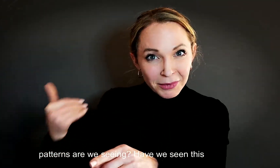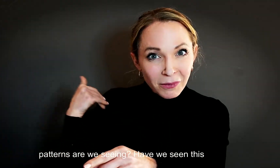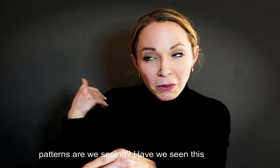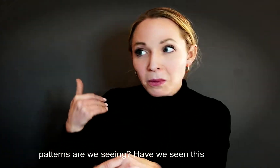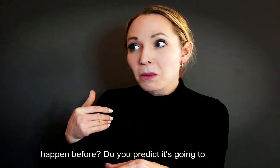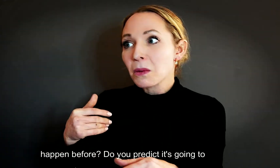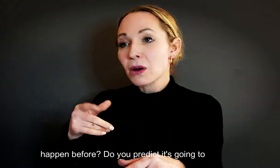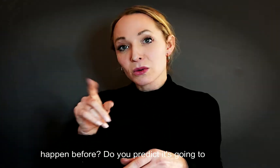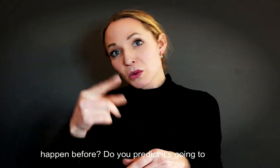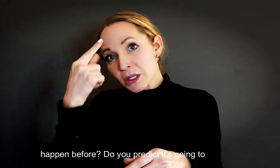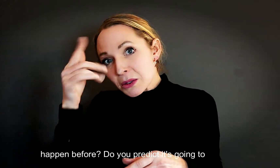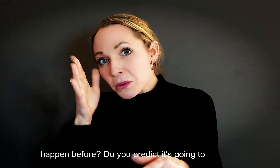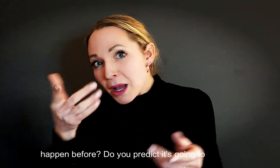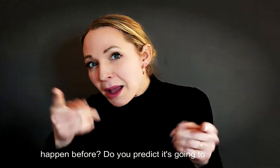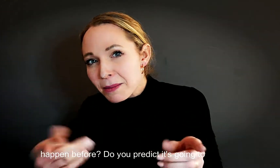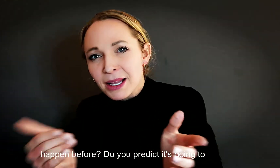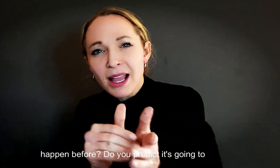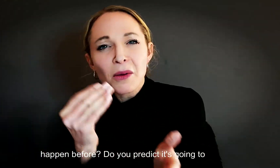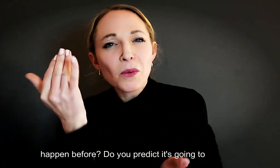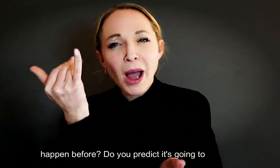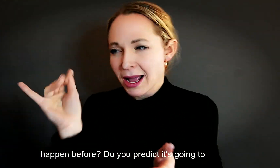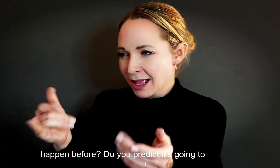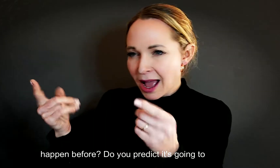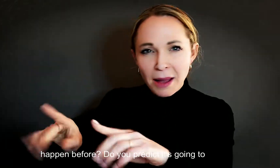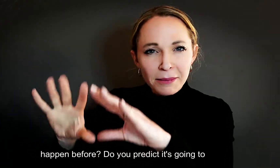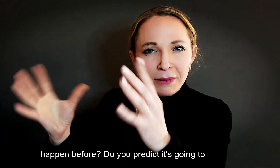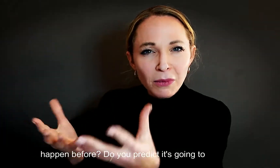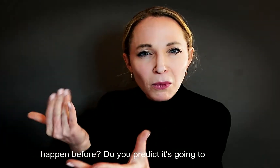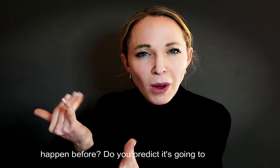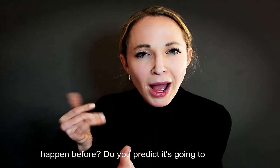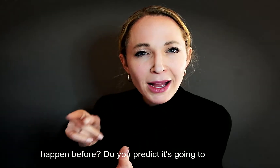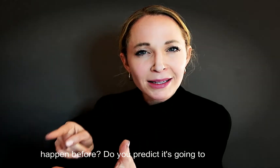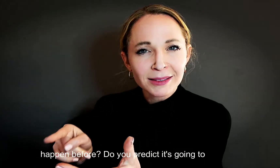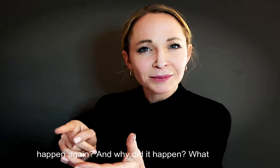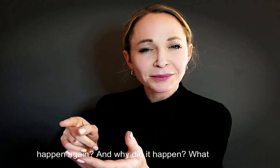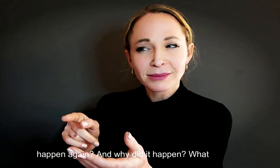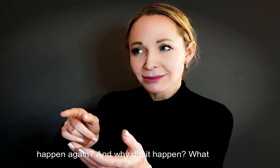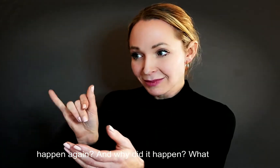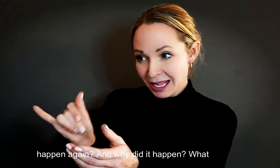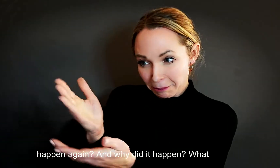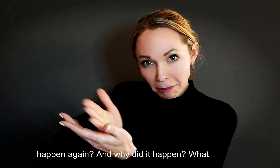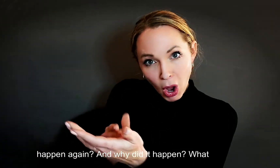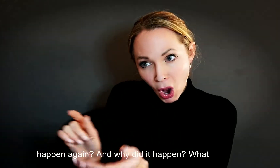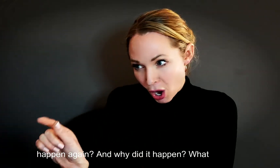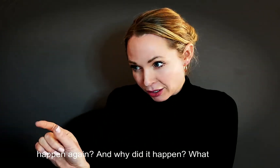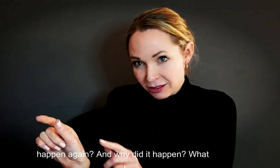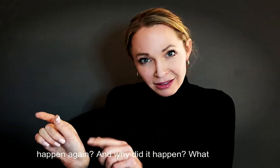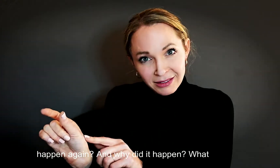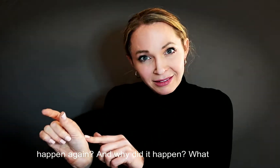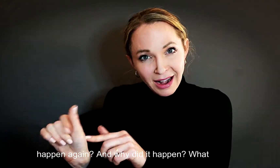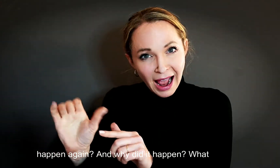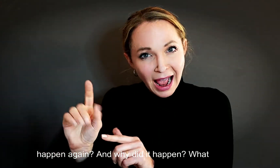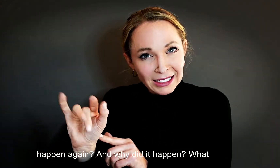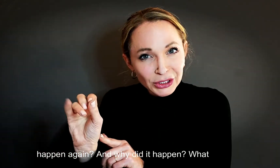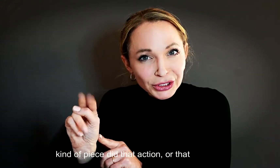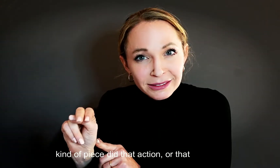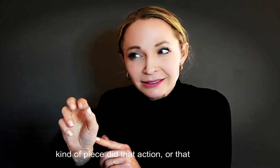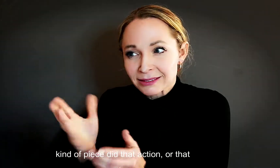seen this happen before? Do you predict it's going to happen again? And why did it happen? What kind of piece